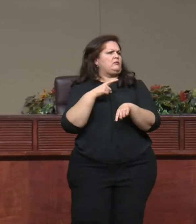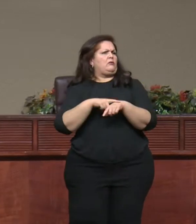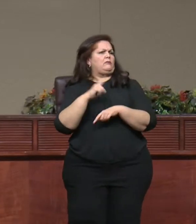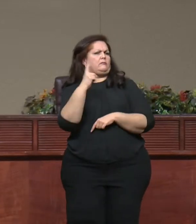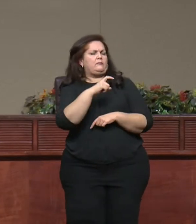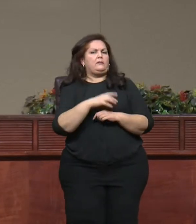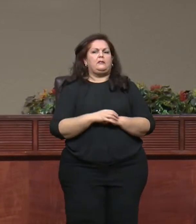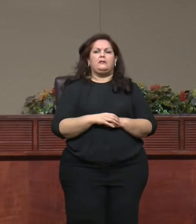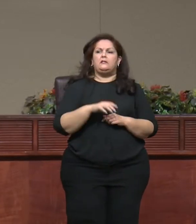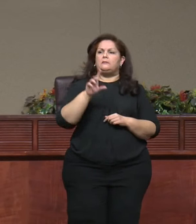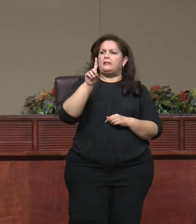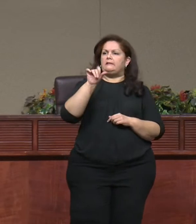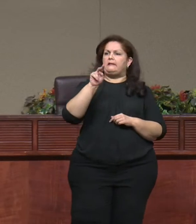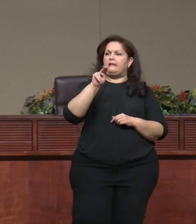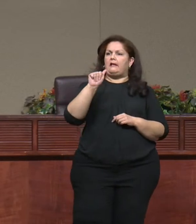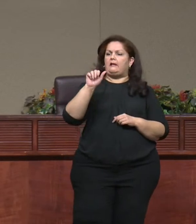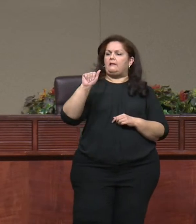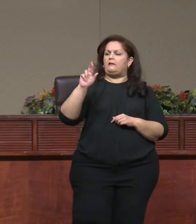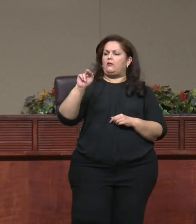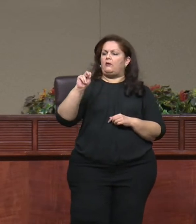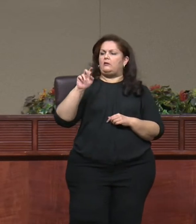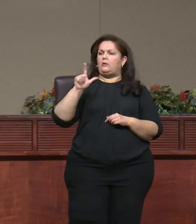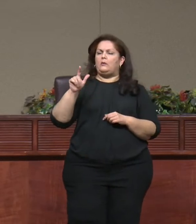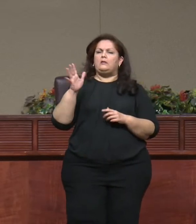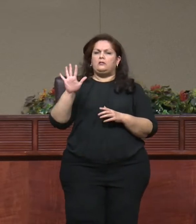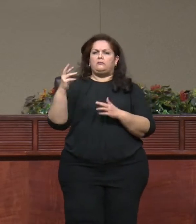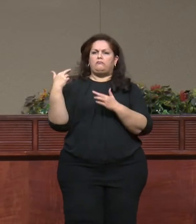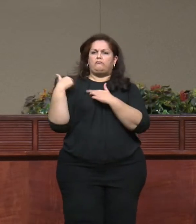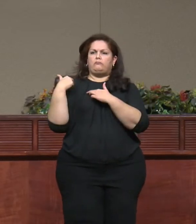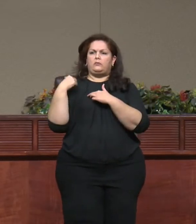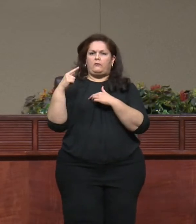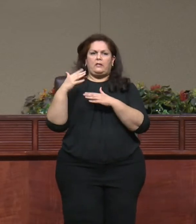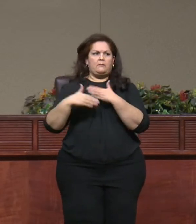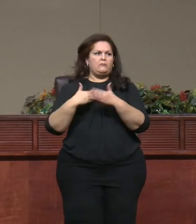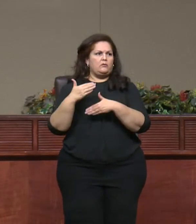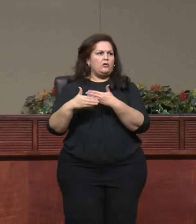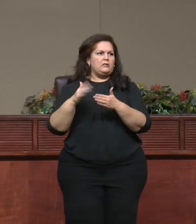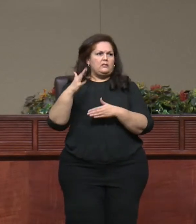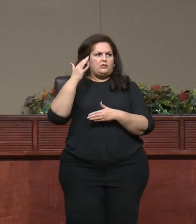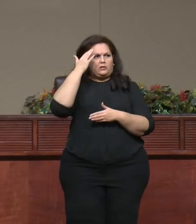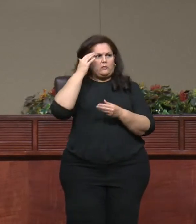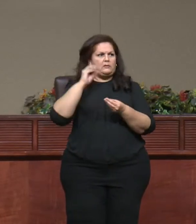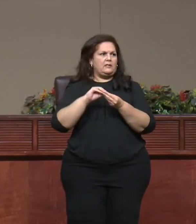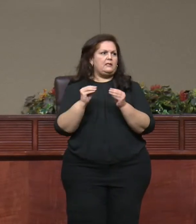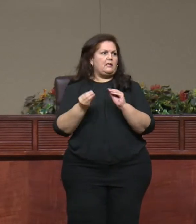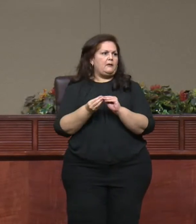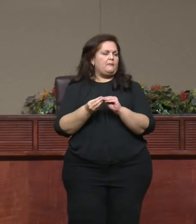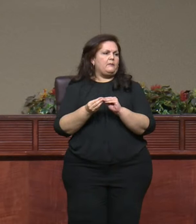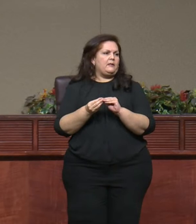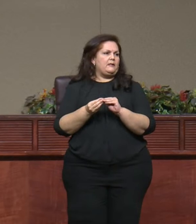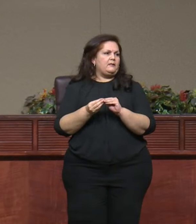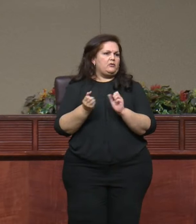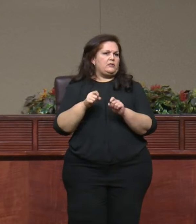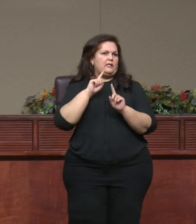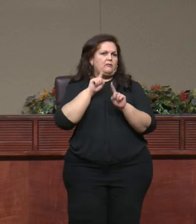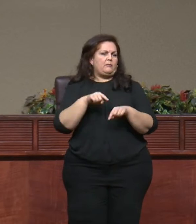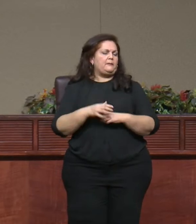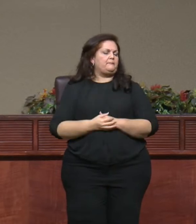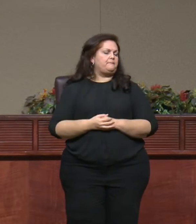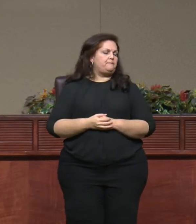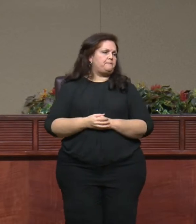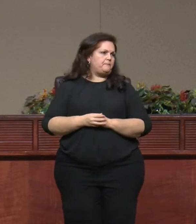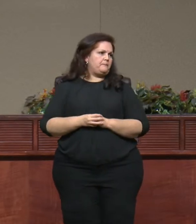ask Diane Arnold. She's been managing that process. She knows these numbers, and so I'll let her respond to that.